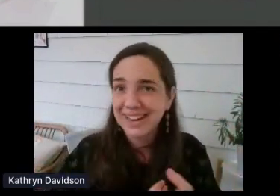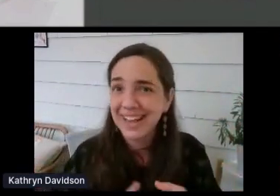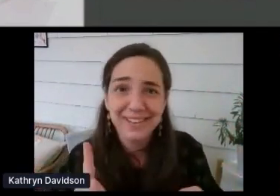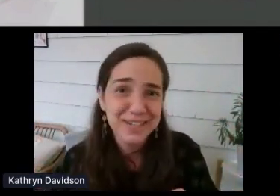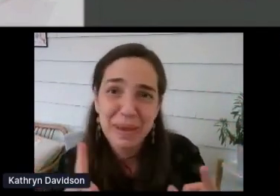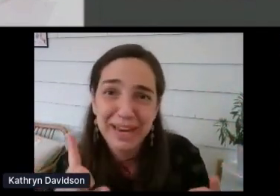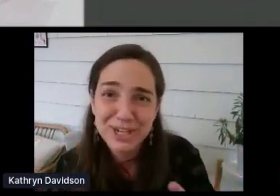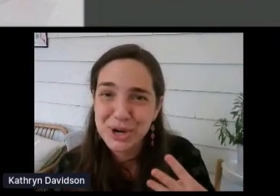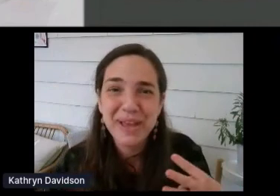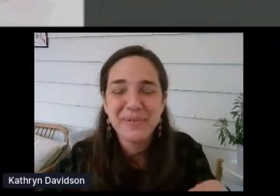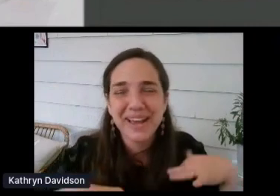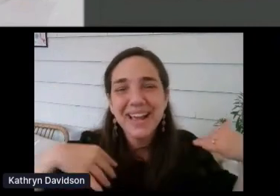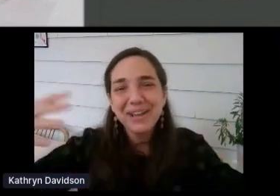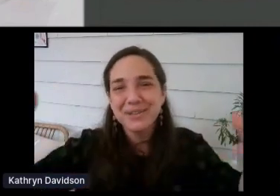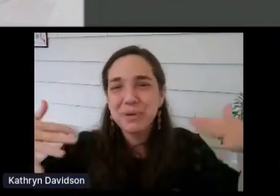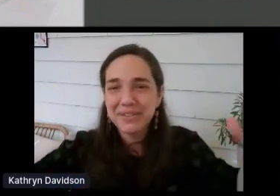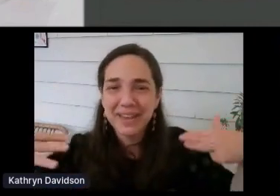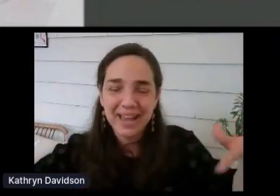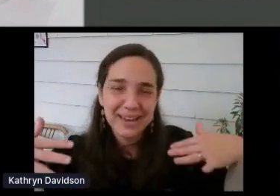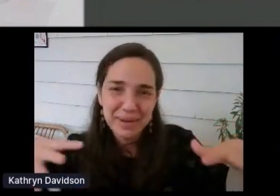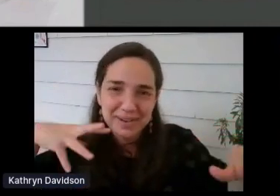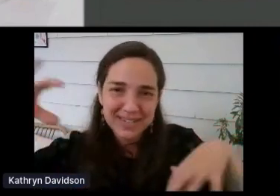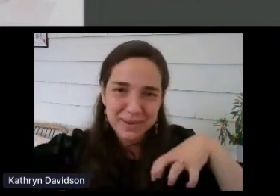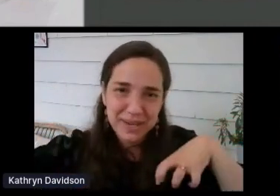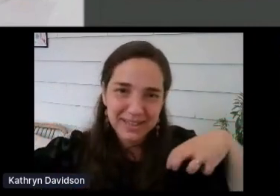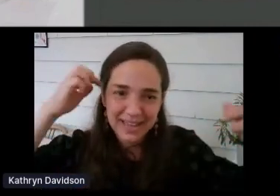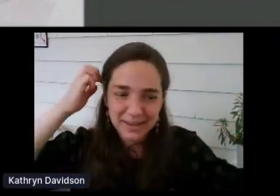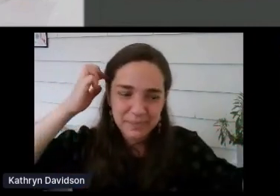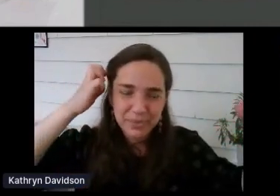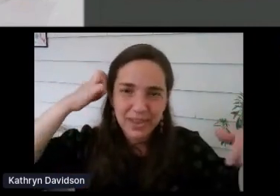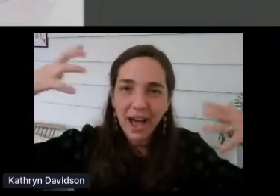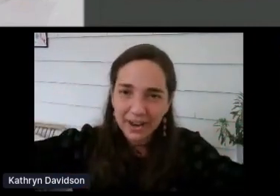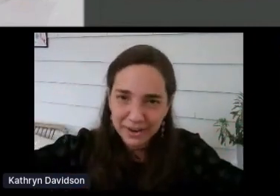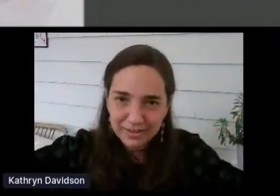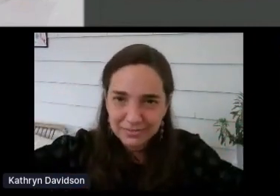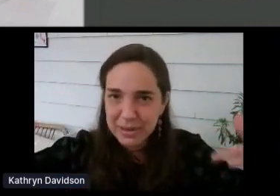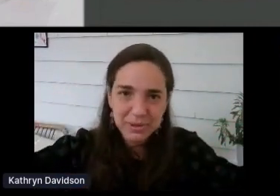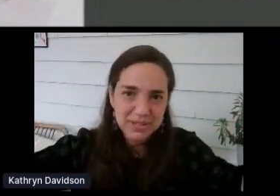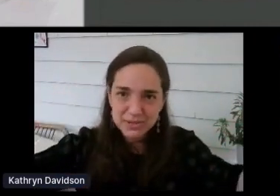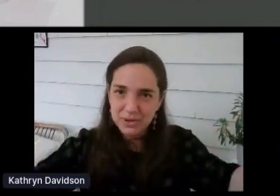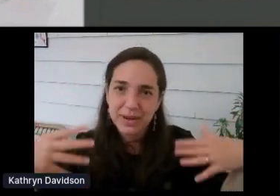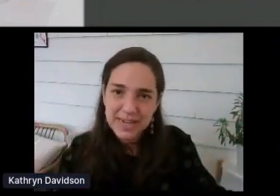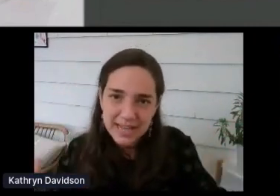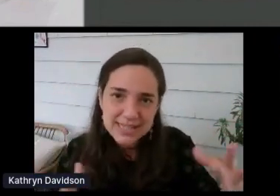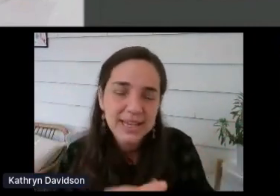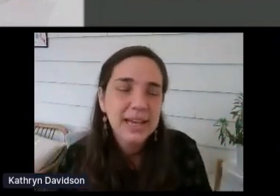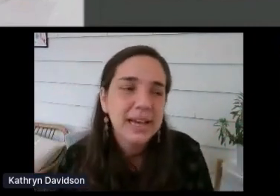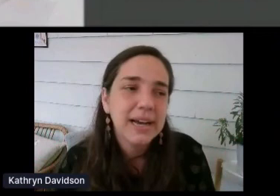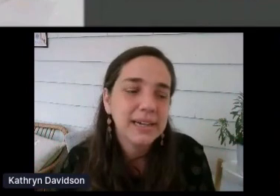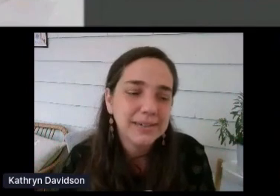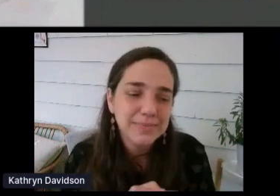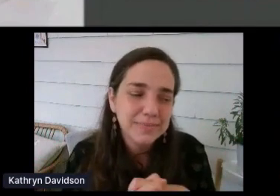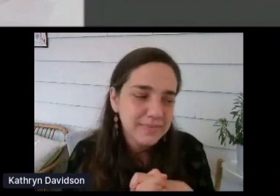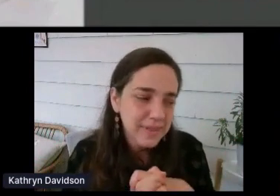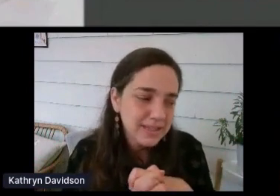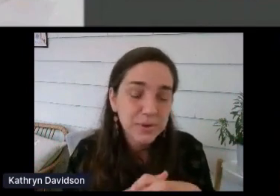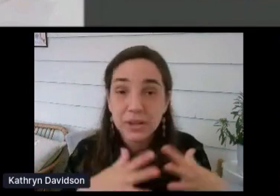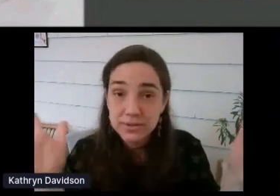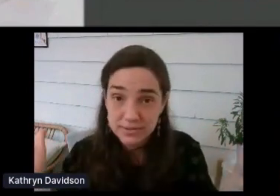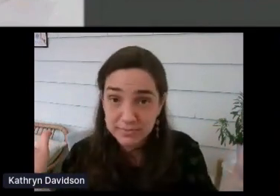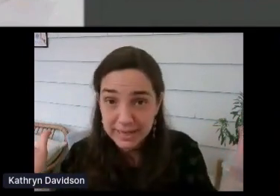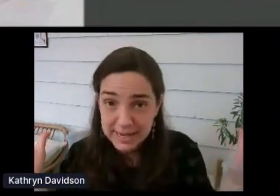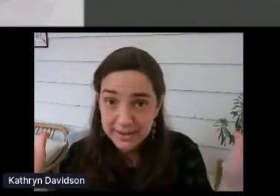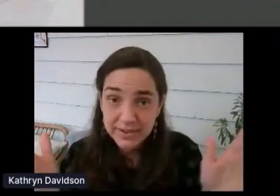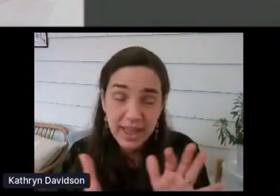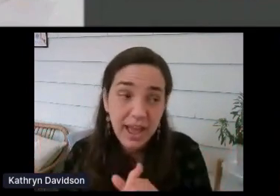lab when we're studying English, Spanish, German. We use Prolific Academic, which is a way to like hire people to do a quick task. And so